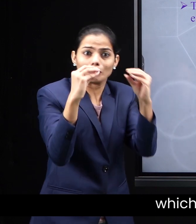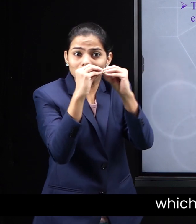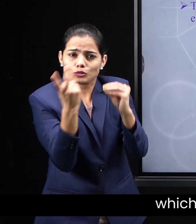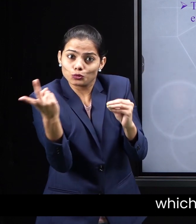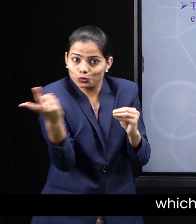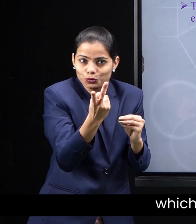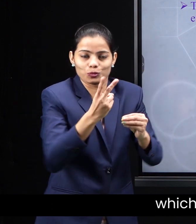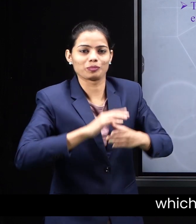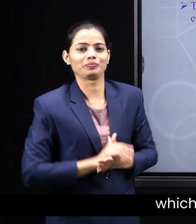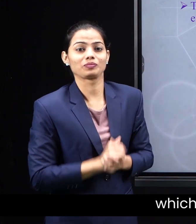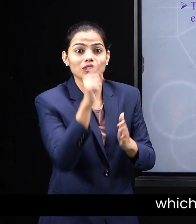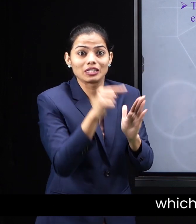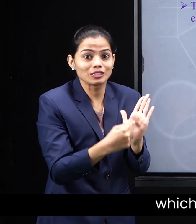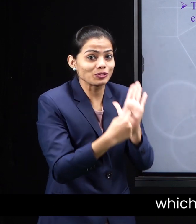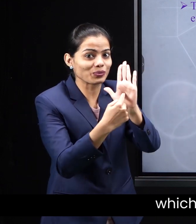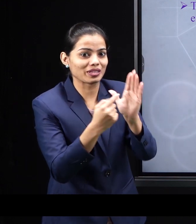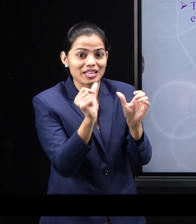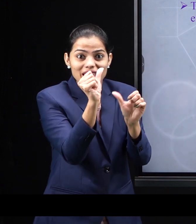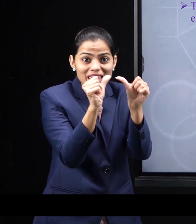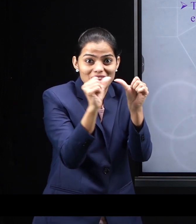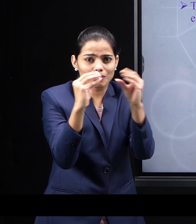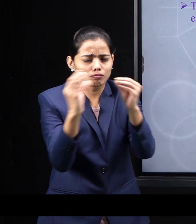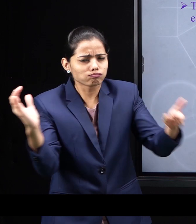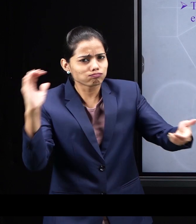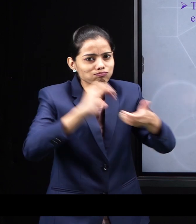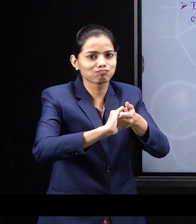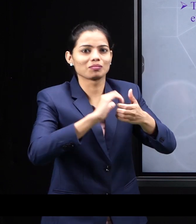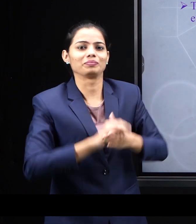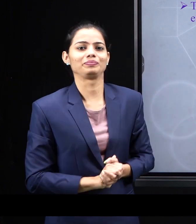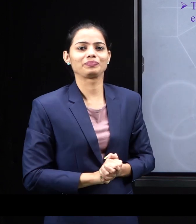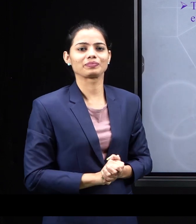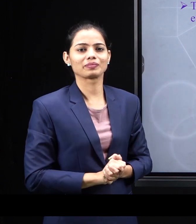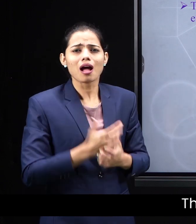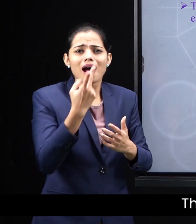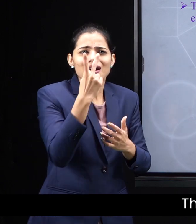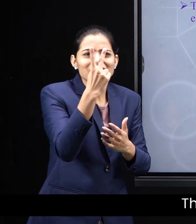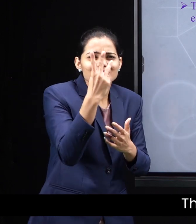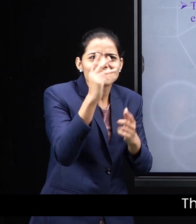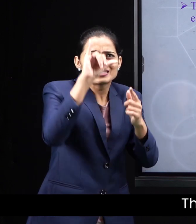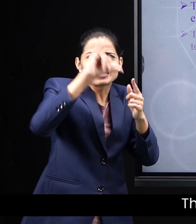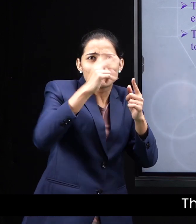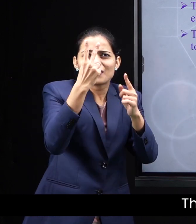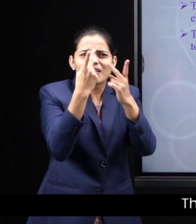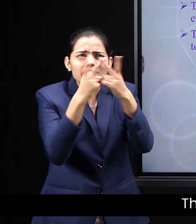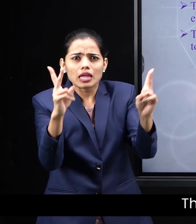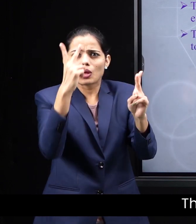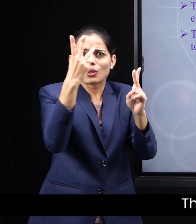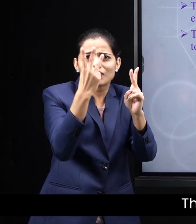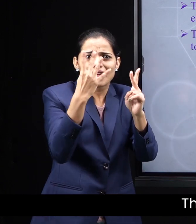A or in B or both. It is denoted by A union B. The intersection of two sets